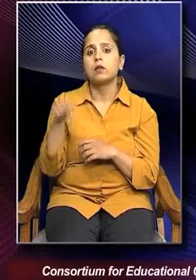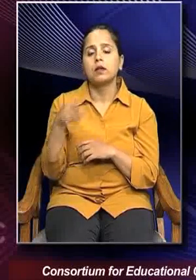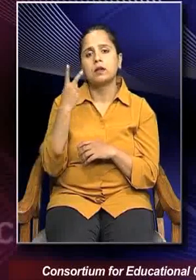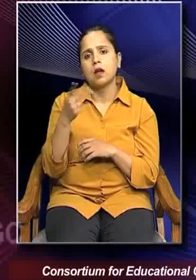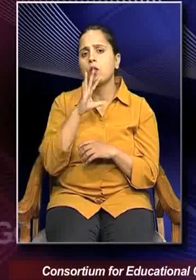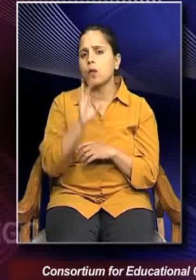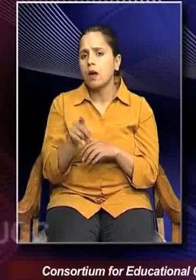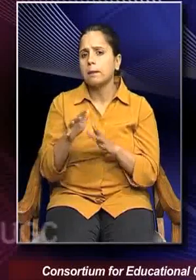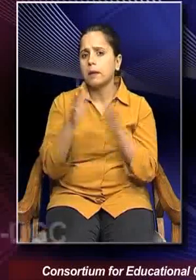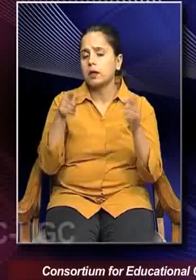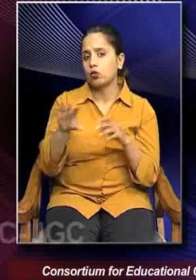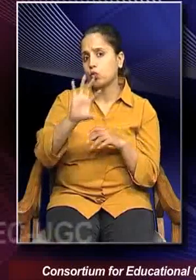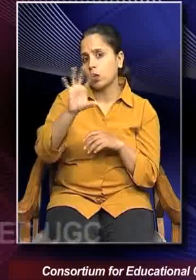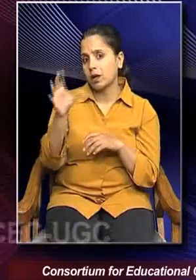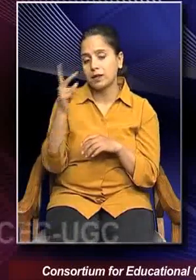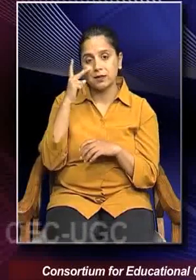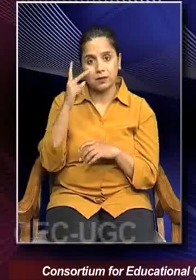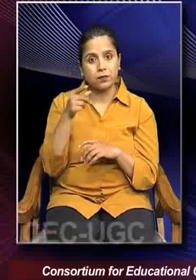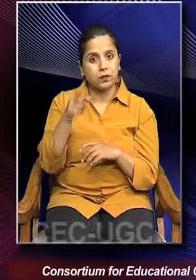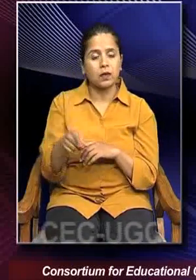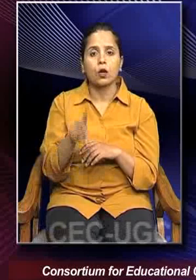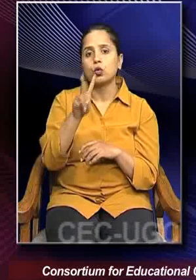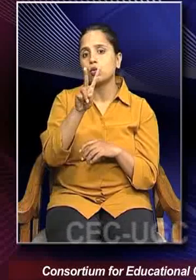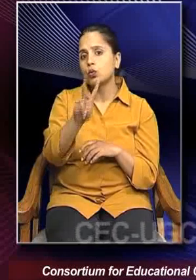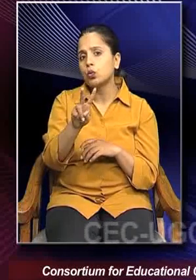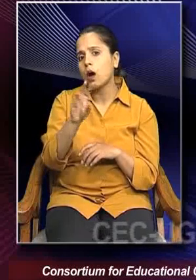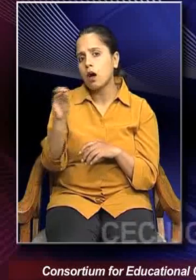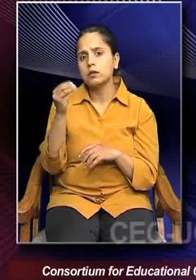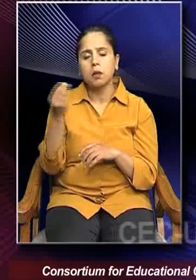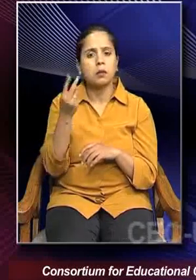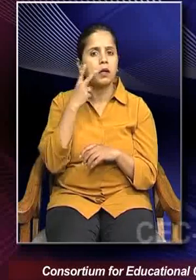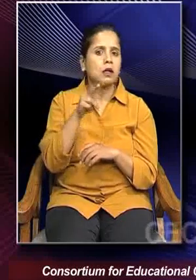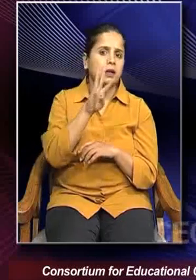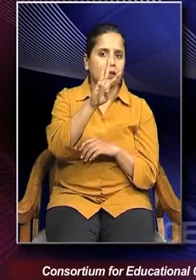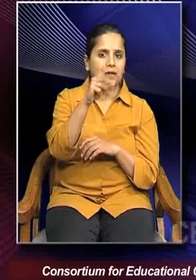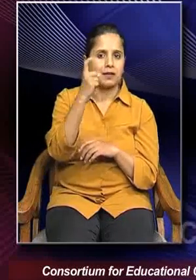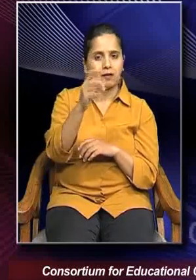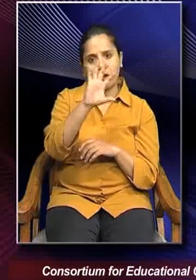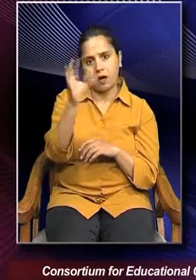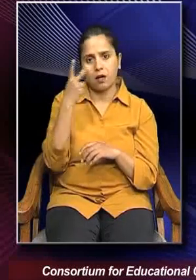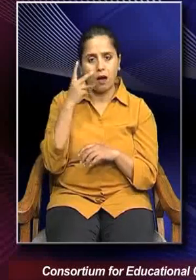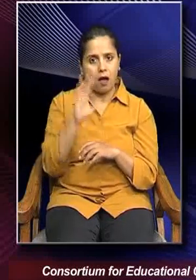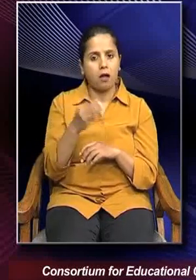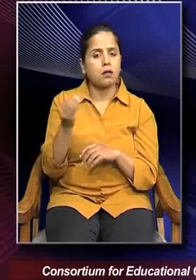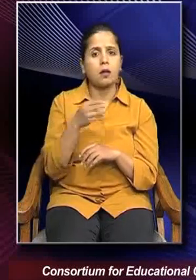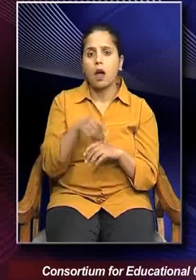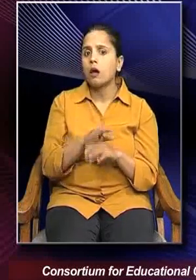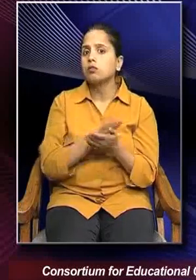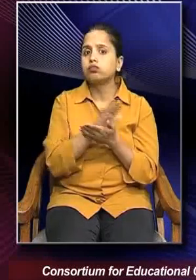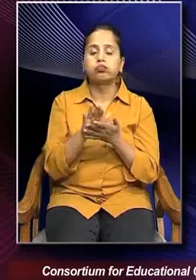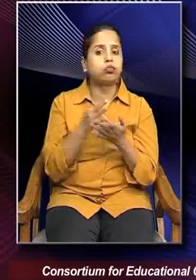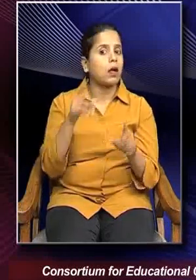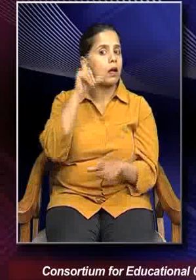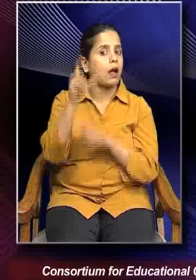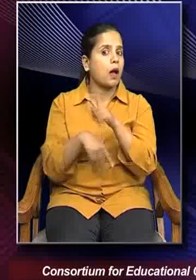virtually in most of these countries, out of 200 roughly 37 countries in the world where we have no